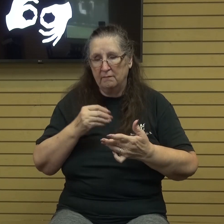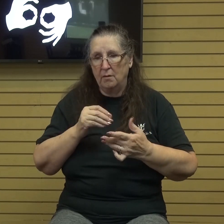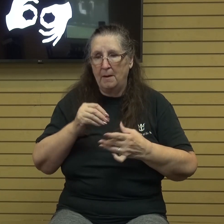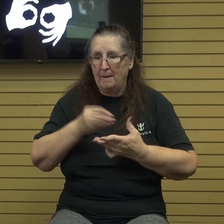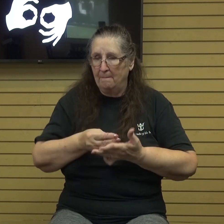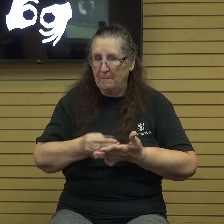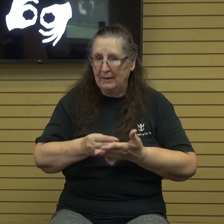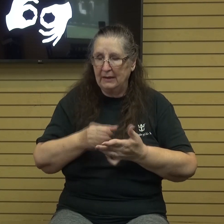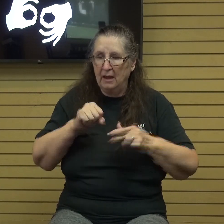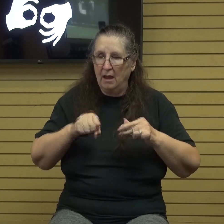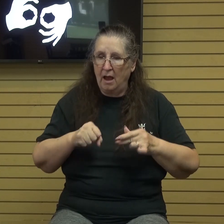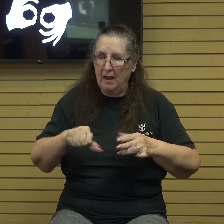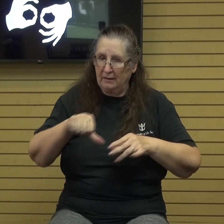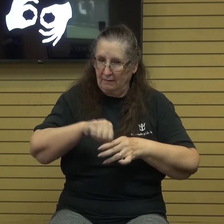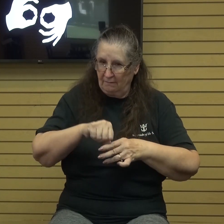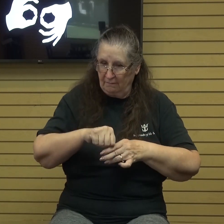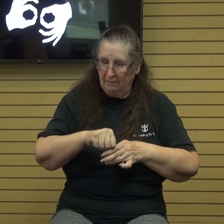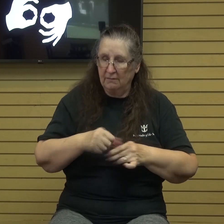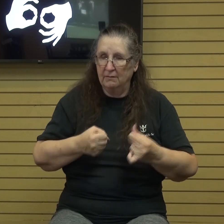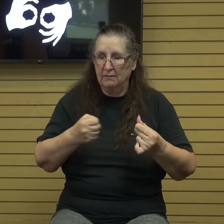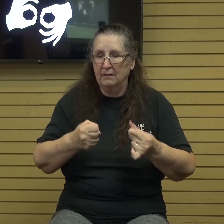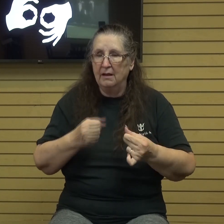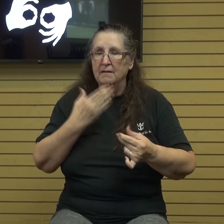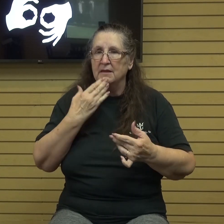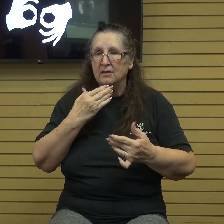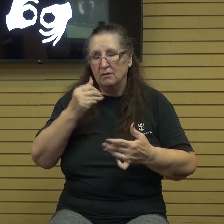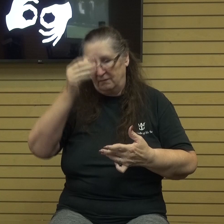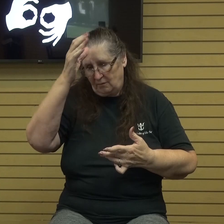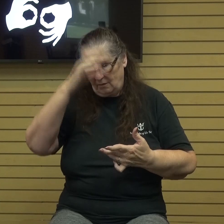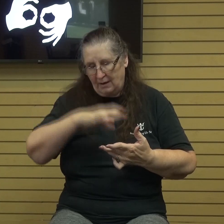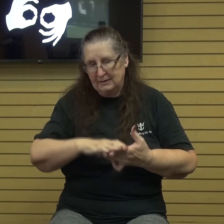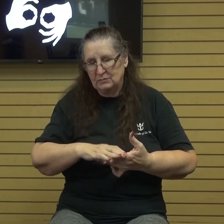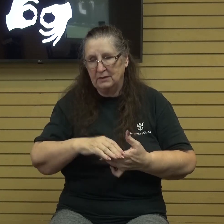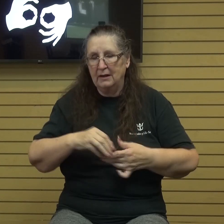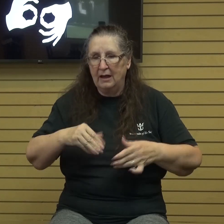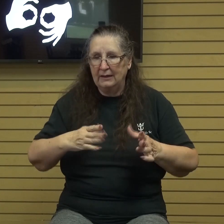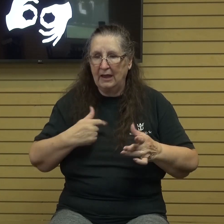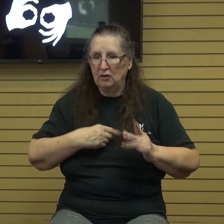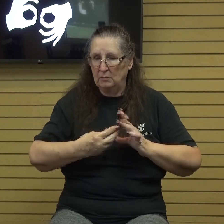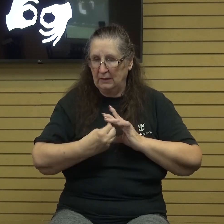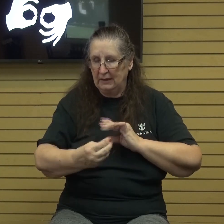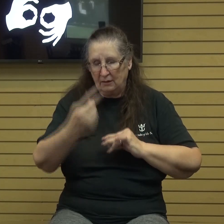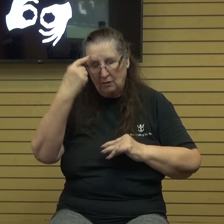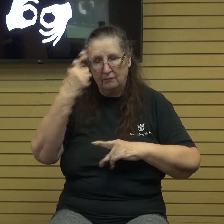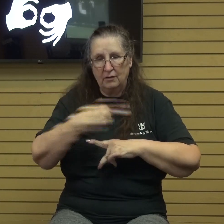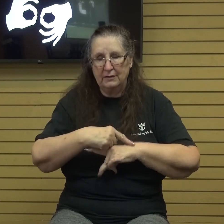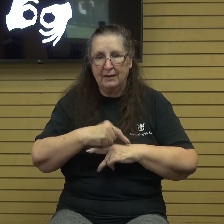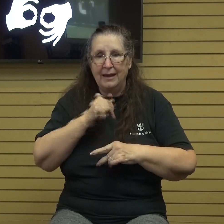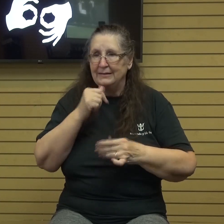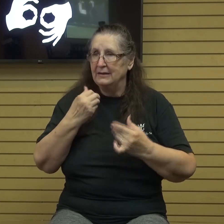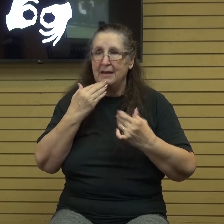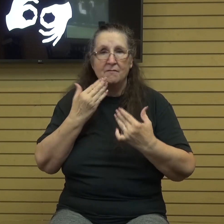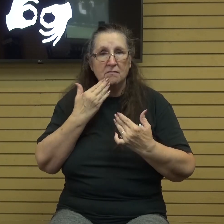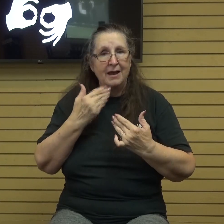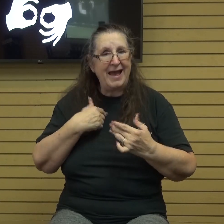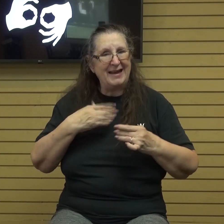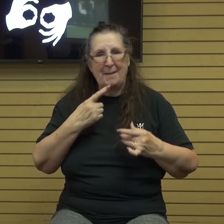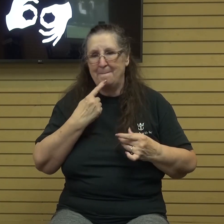Lord, thank you that I have a husband that is okay with me leaving for the day. Instead of having a thankful heart, I had a very bitter heart. And boy, was